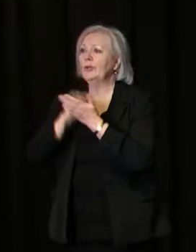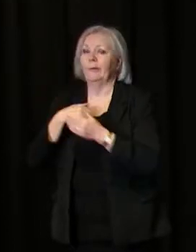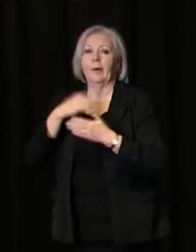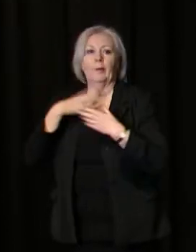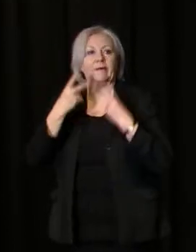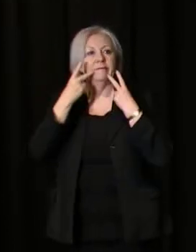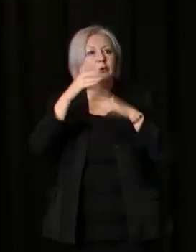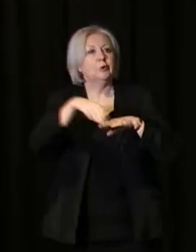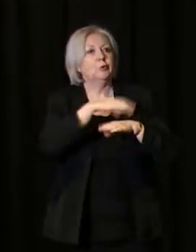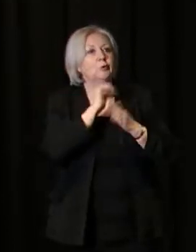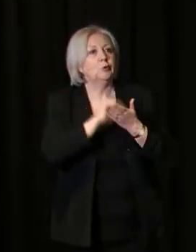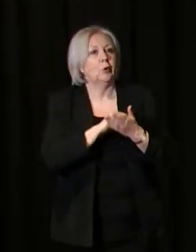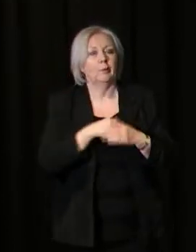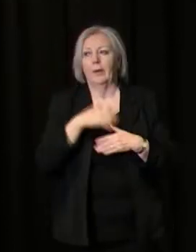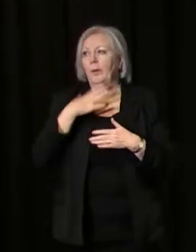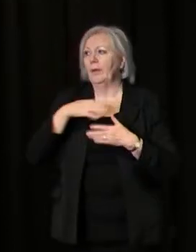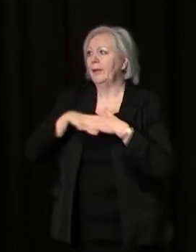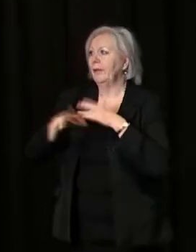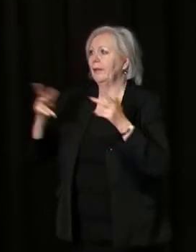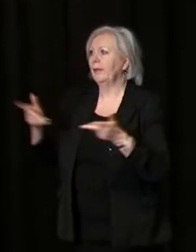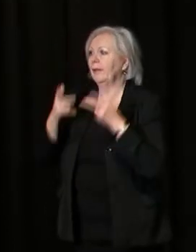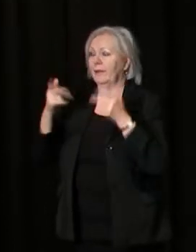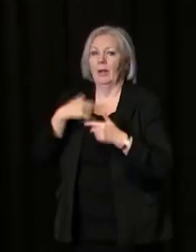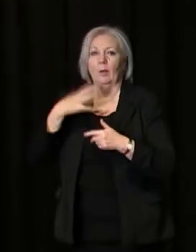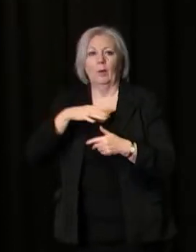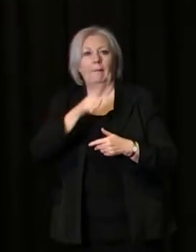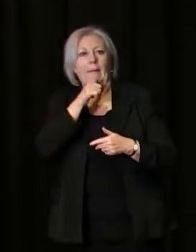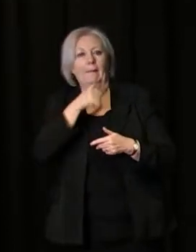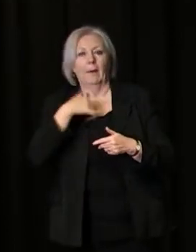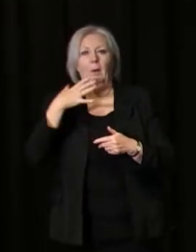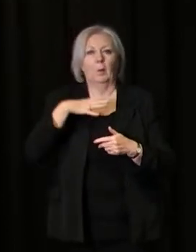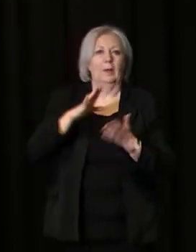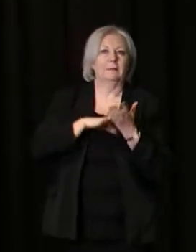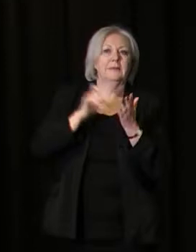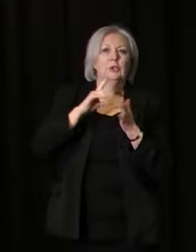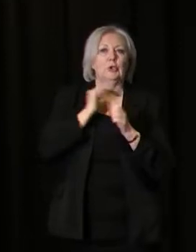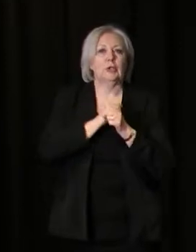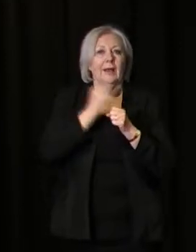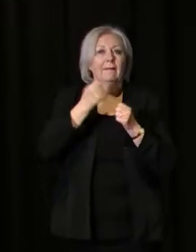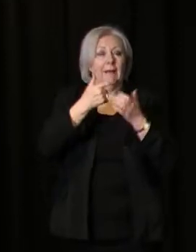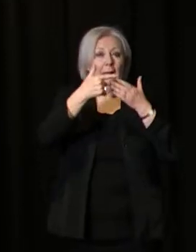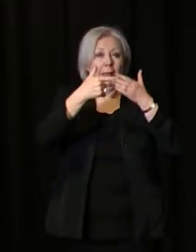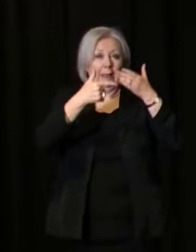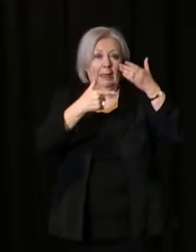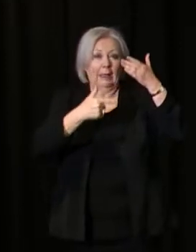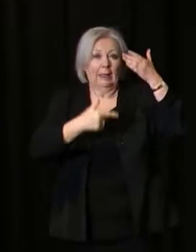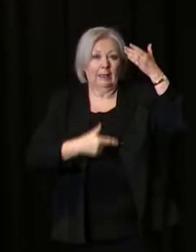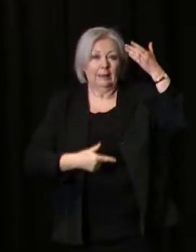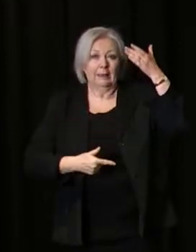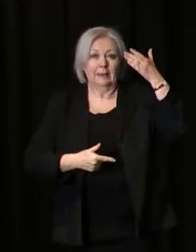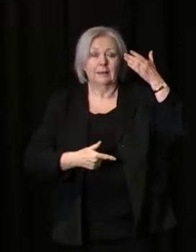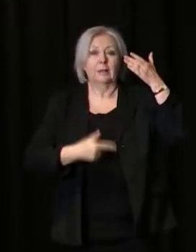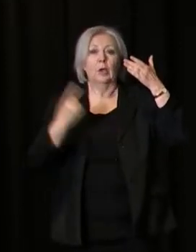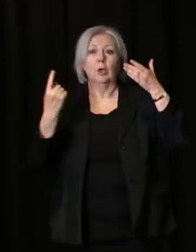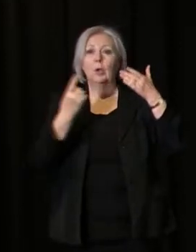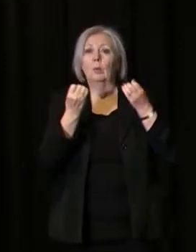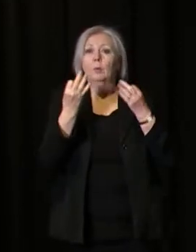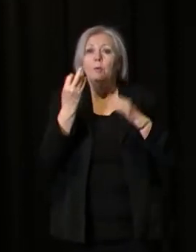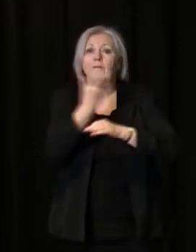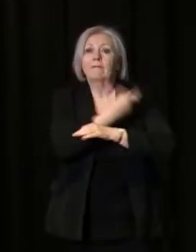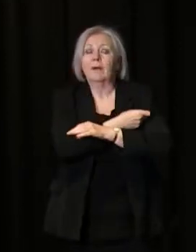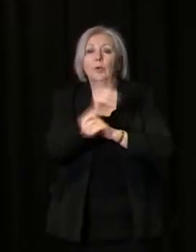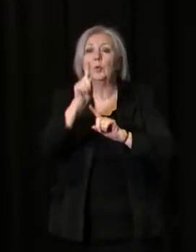the pub, a cafe, a restaurant, the MCG, the list goes on and on. You will not be able to participate like a